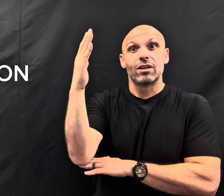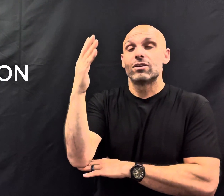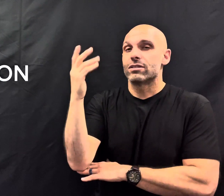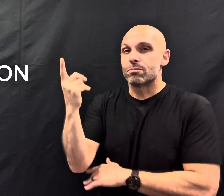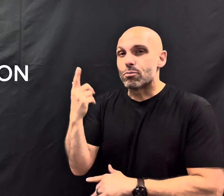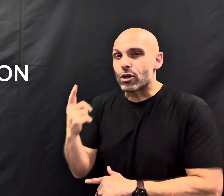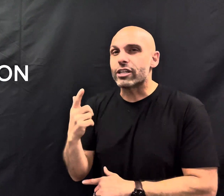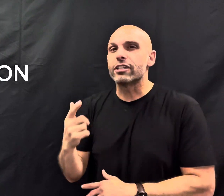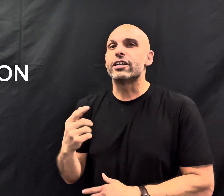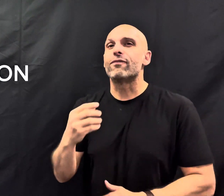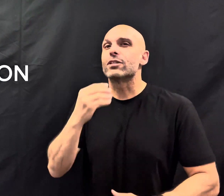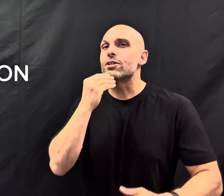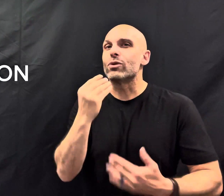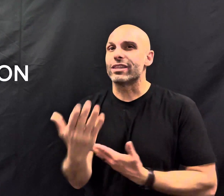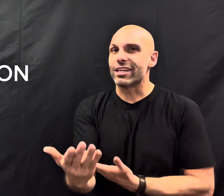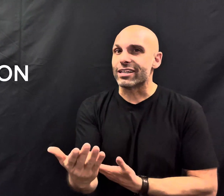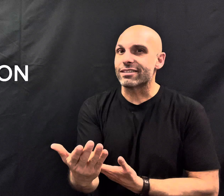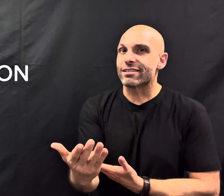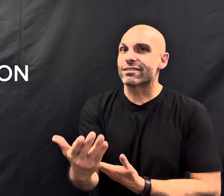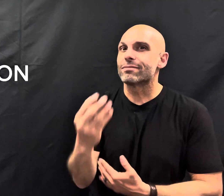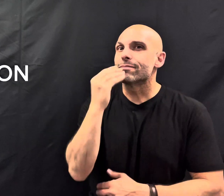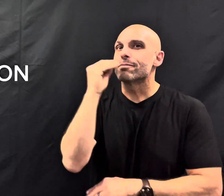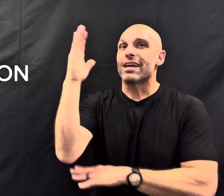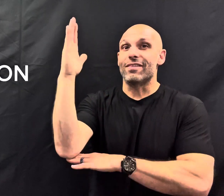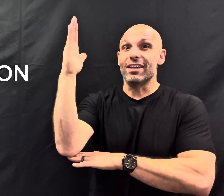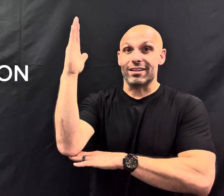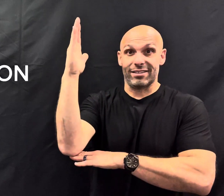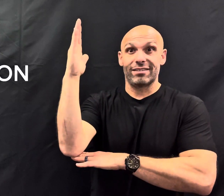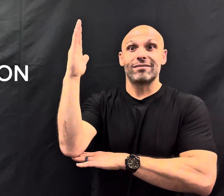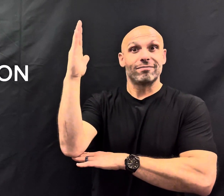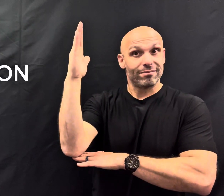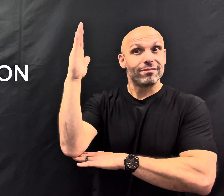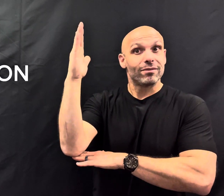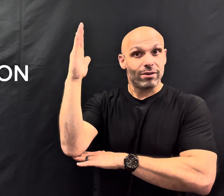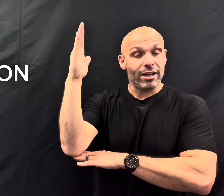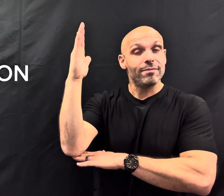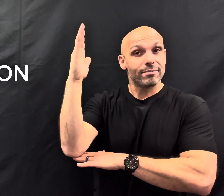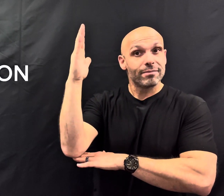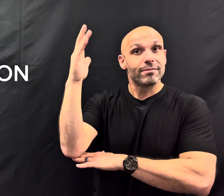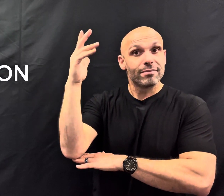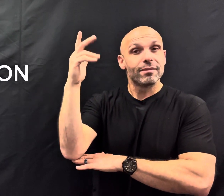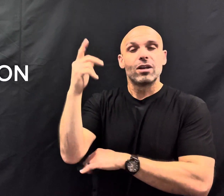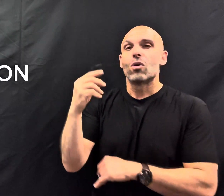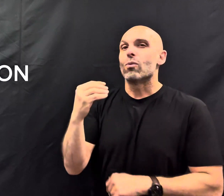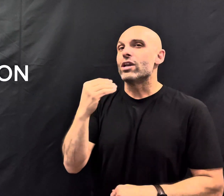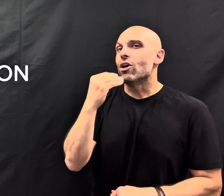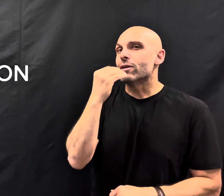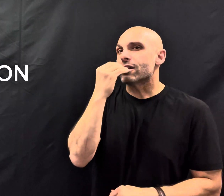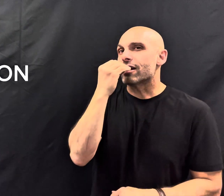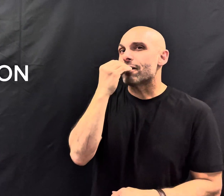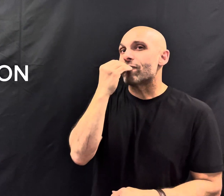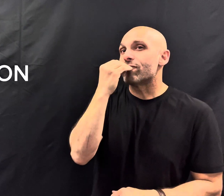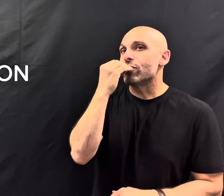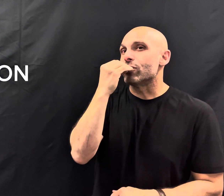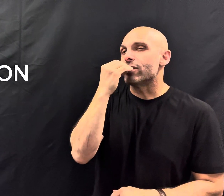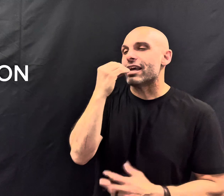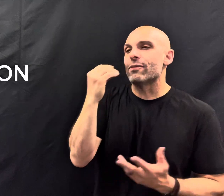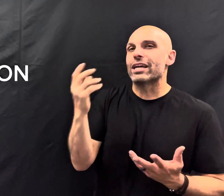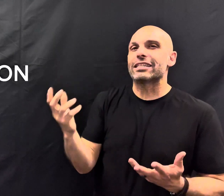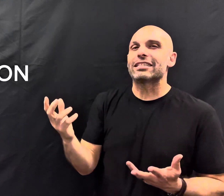It's a pretty clear difference between this and this, right? We know we're talking about food, and then we got the time